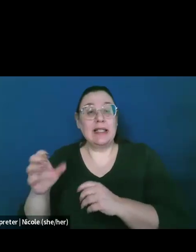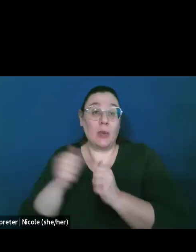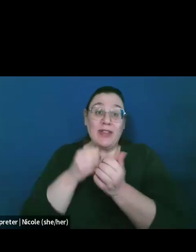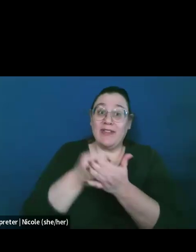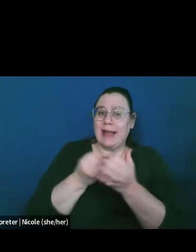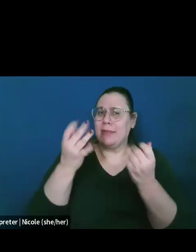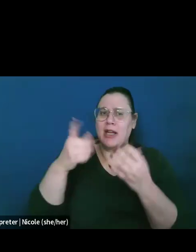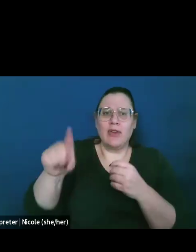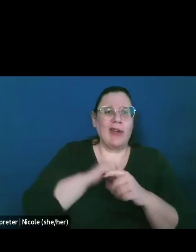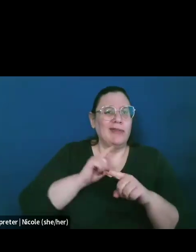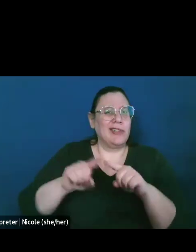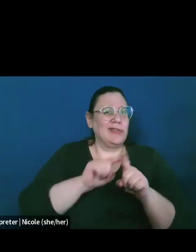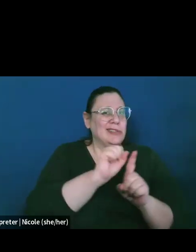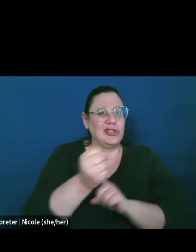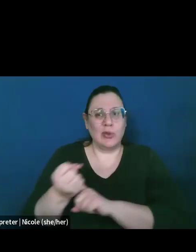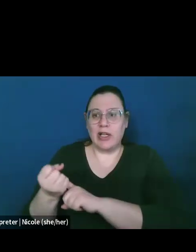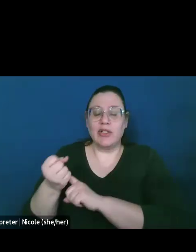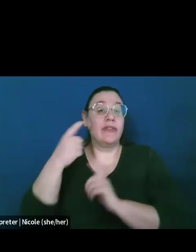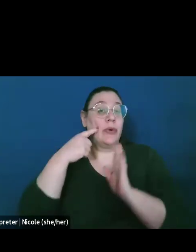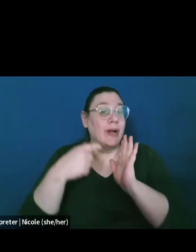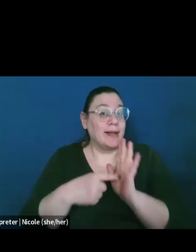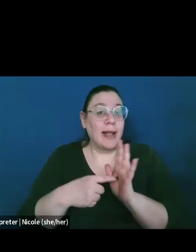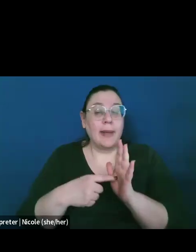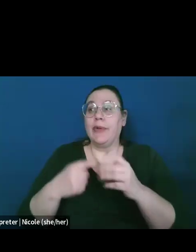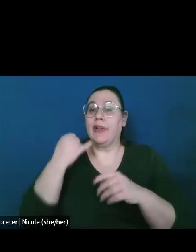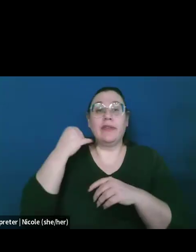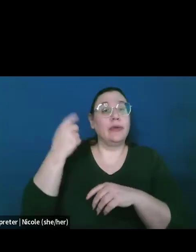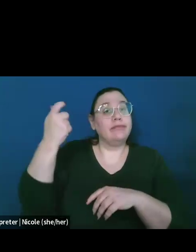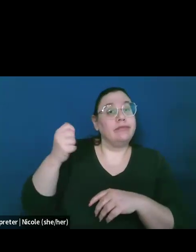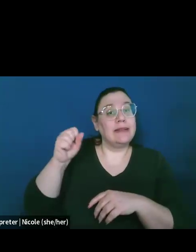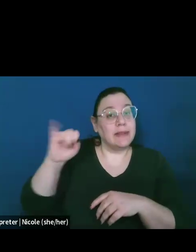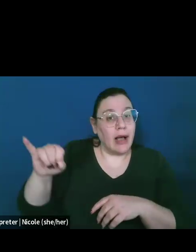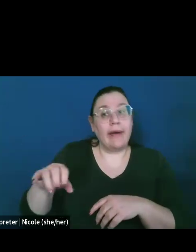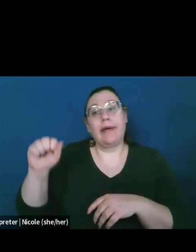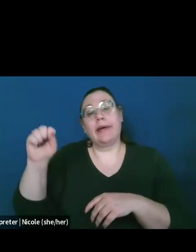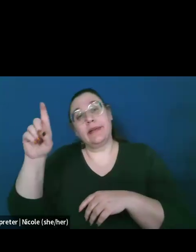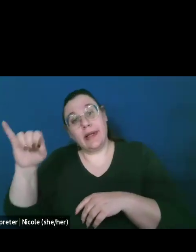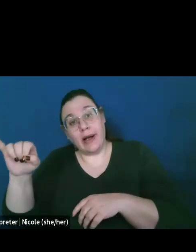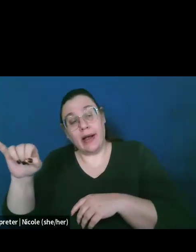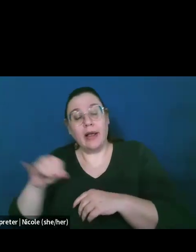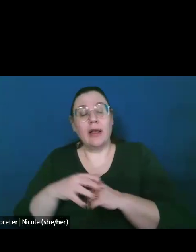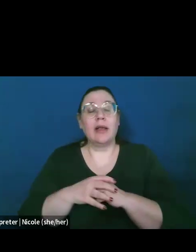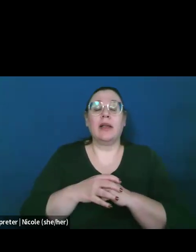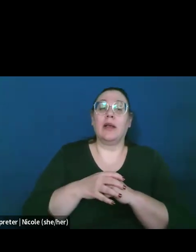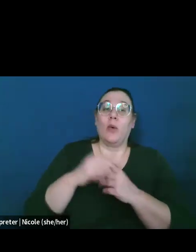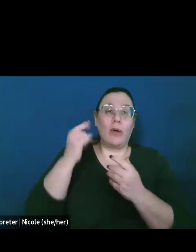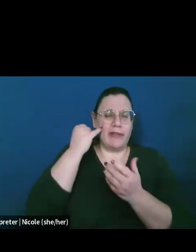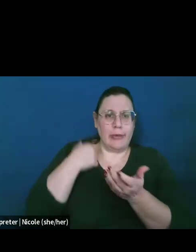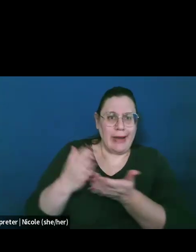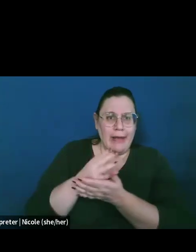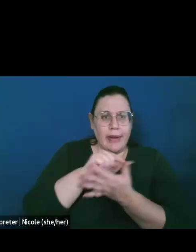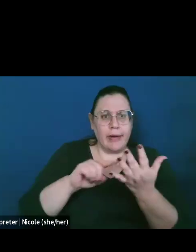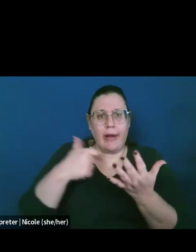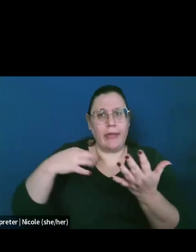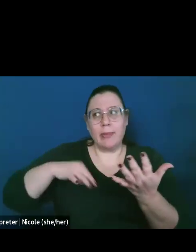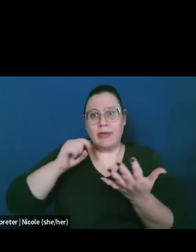from different situations. So if you, for example, are on SSI, SSDI, if you are also navigating other sorts of